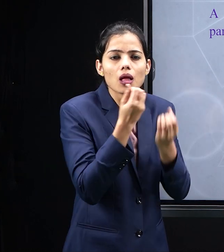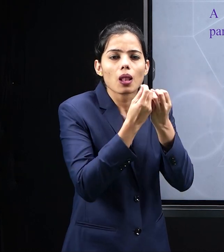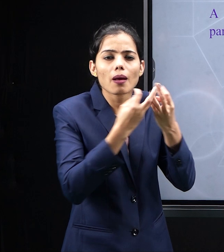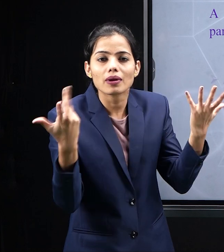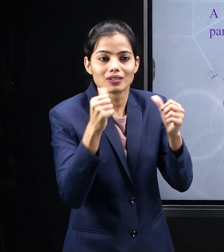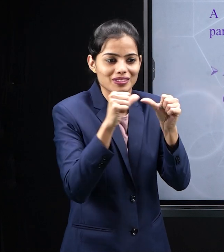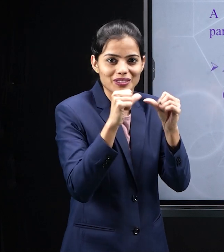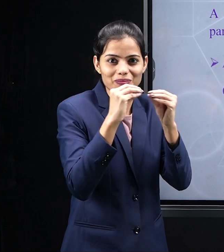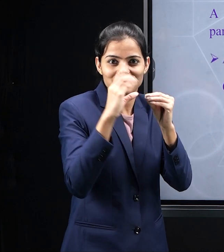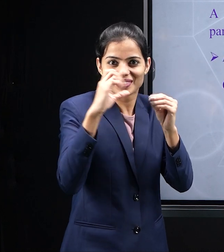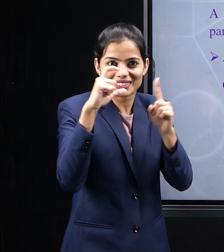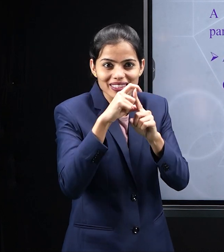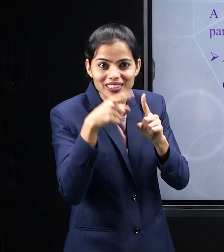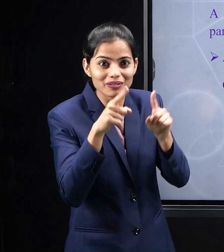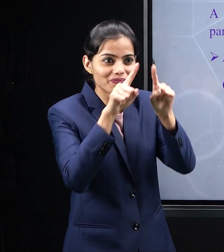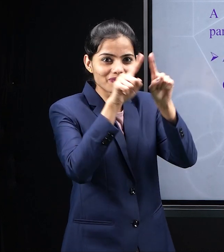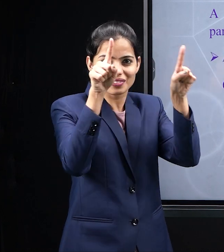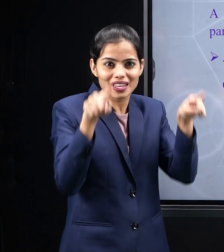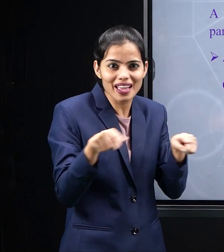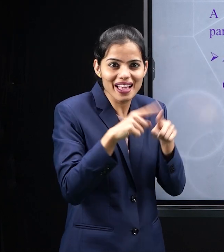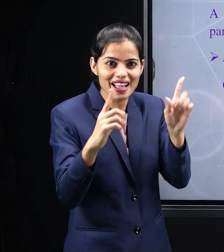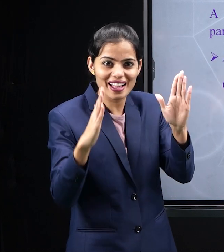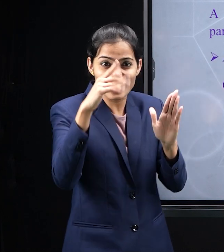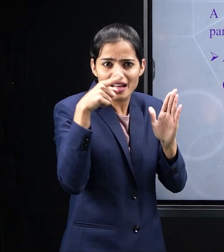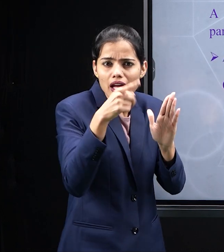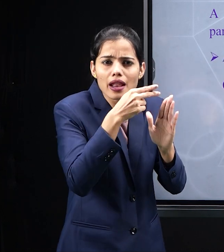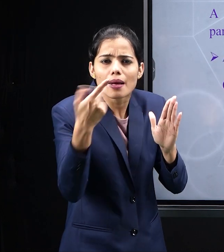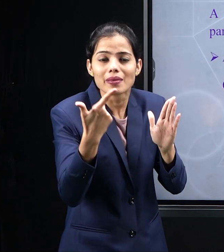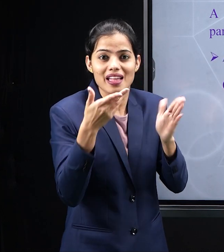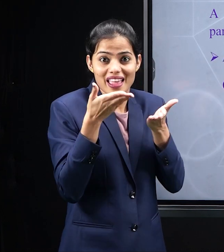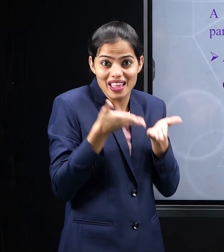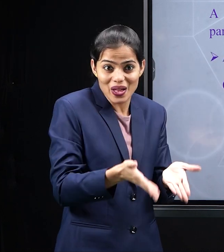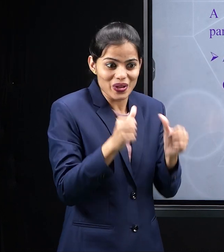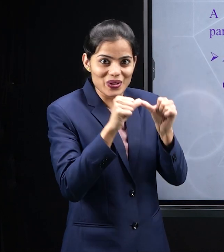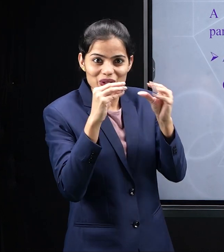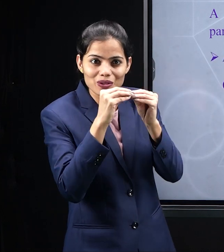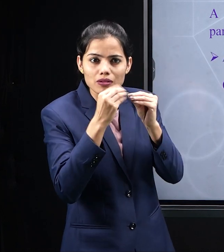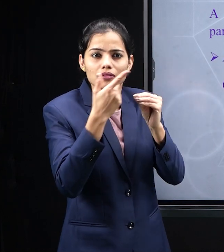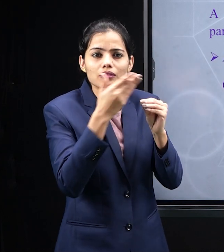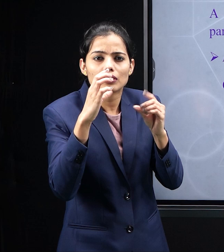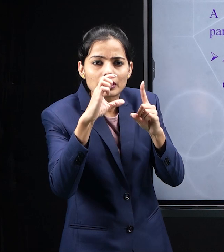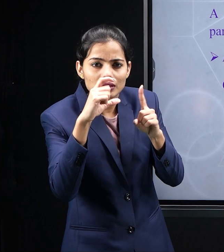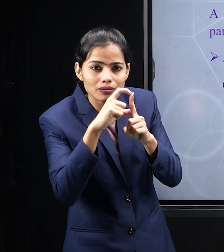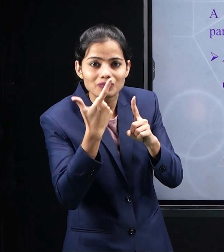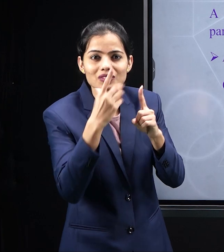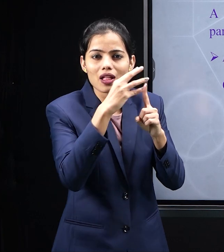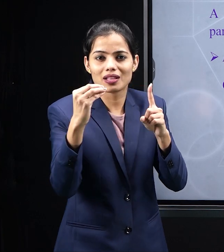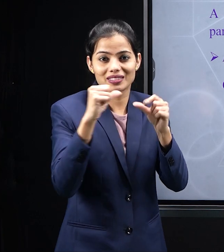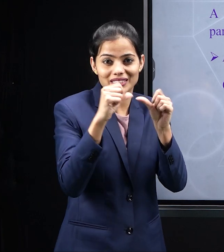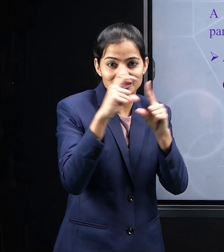In the figure, ABCD is a parallelogram. Here AB is parallel to CD and AD